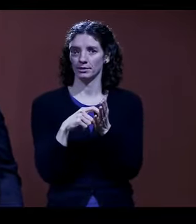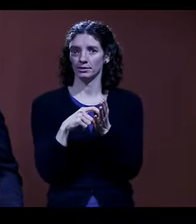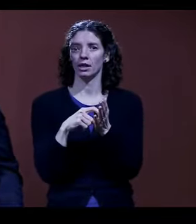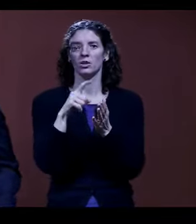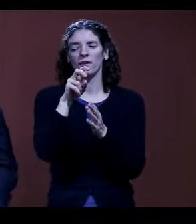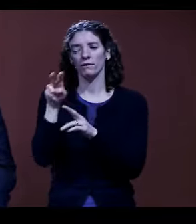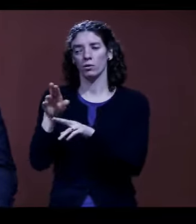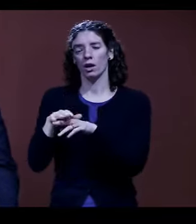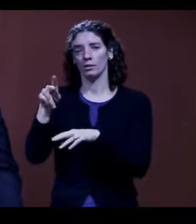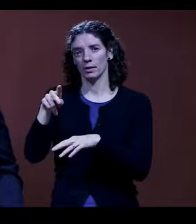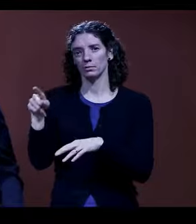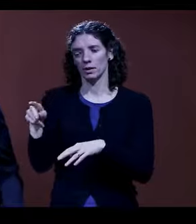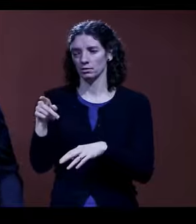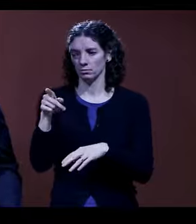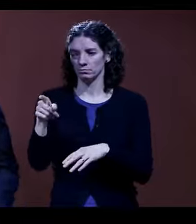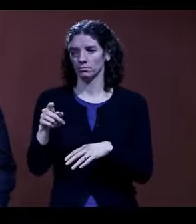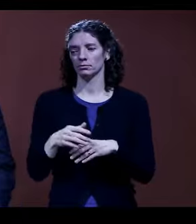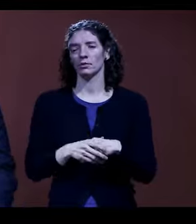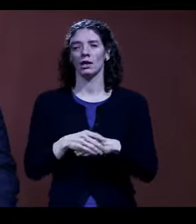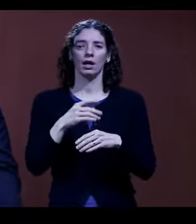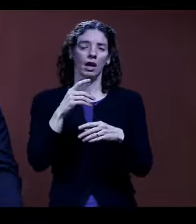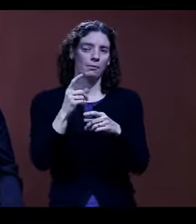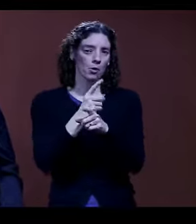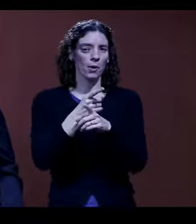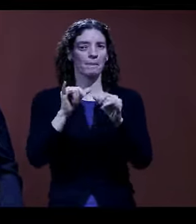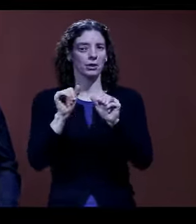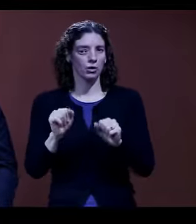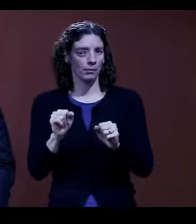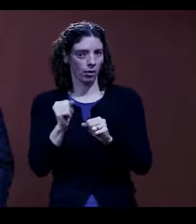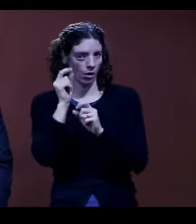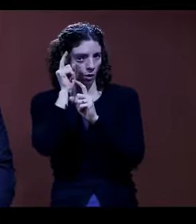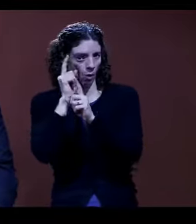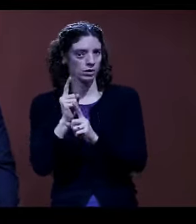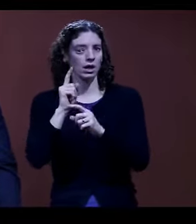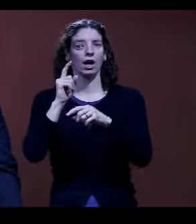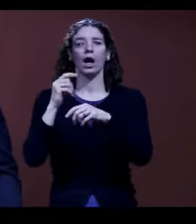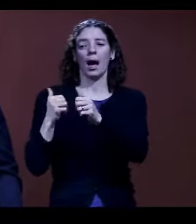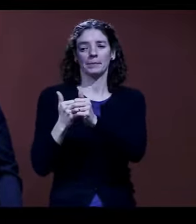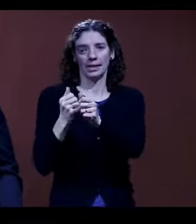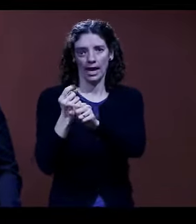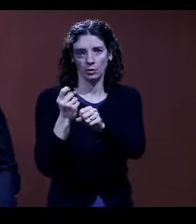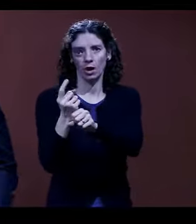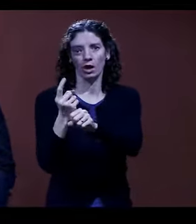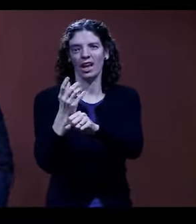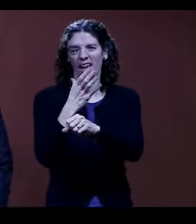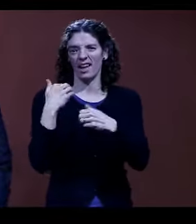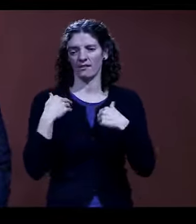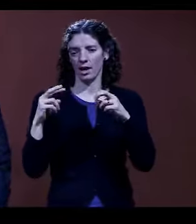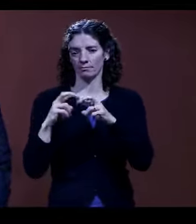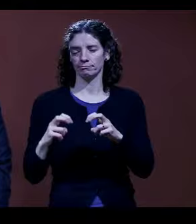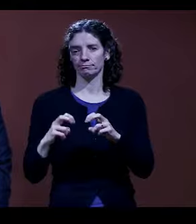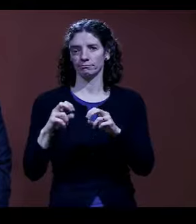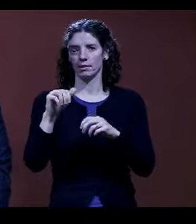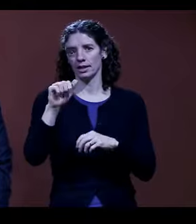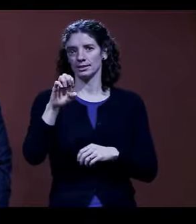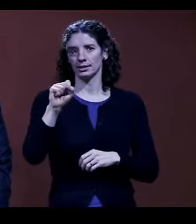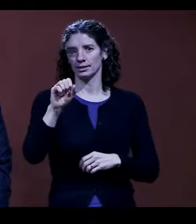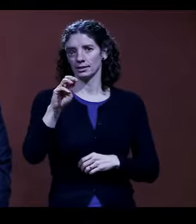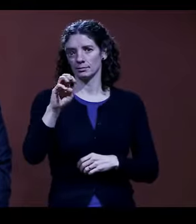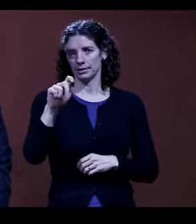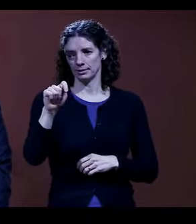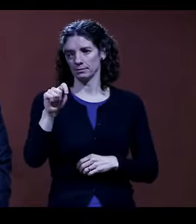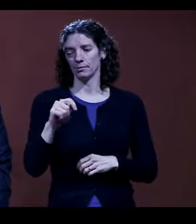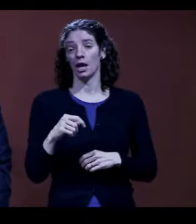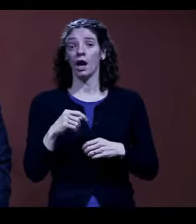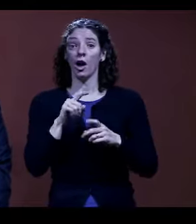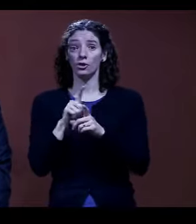measurable post-goal goals updated annually in the assessment. There's an indicator 13 checklist that helps states and